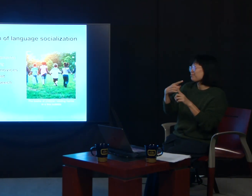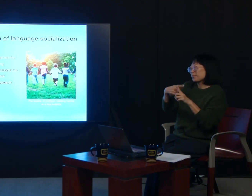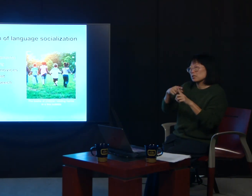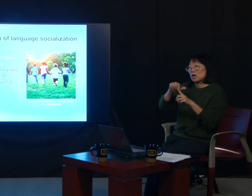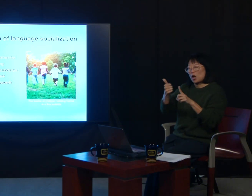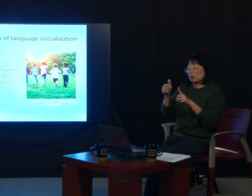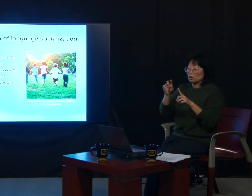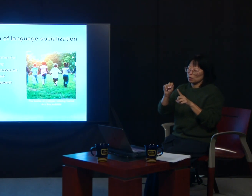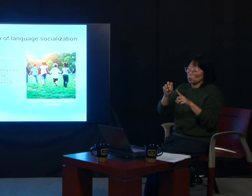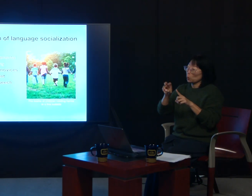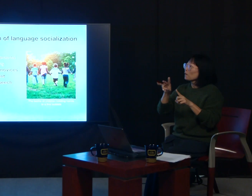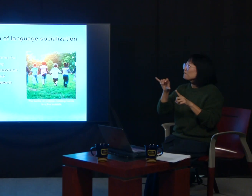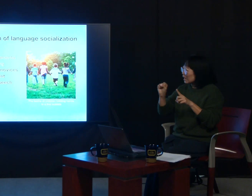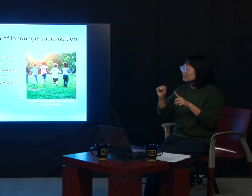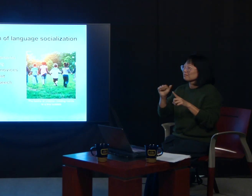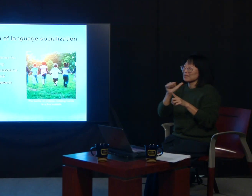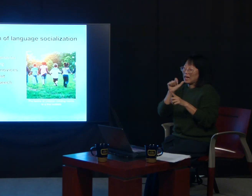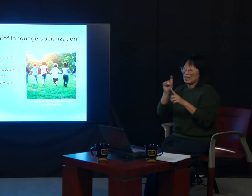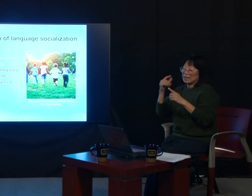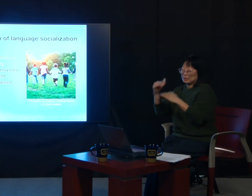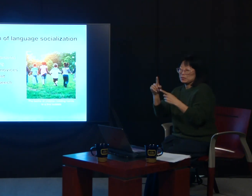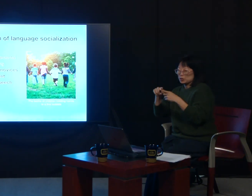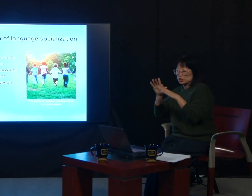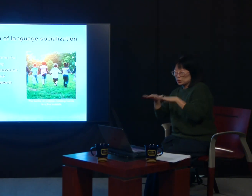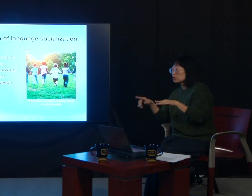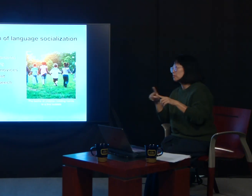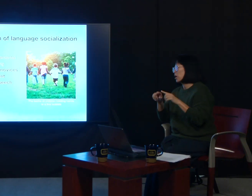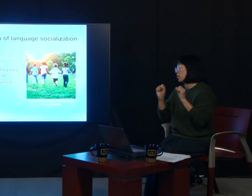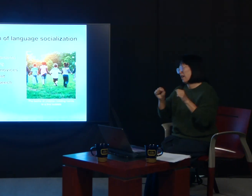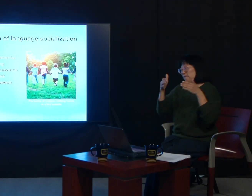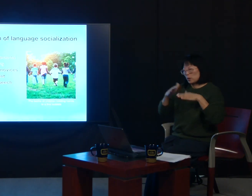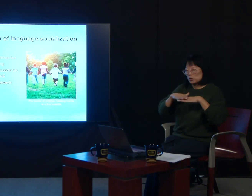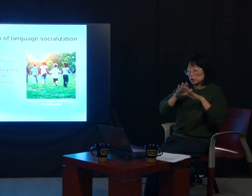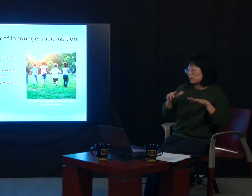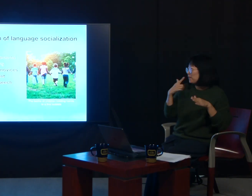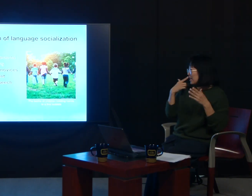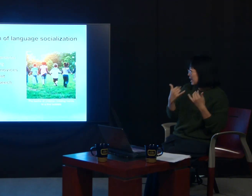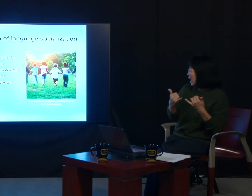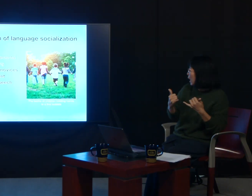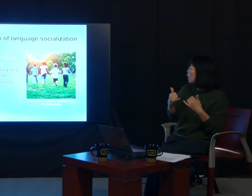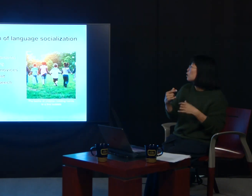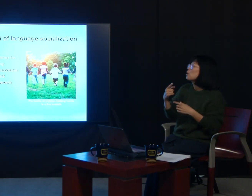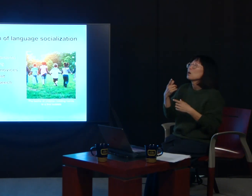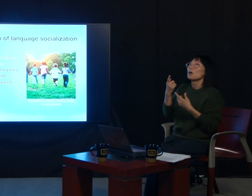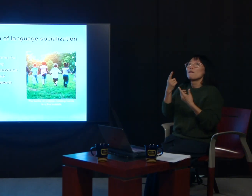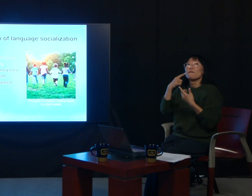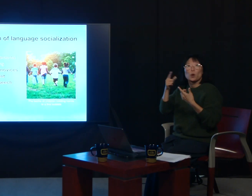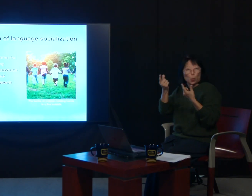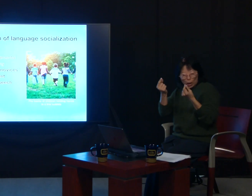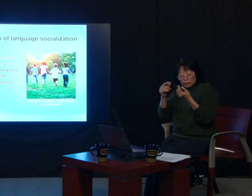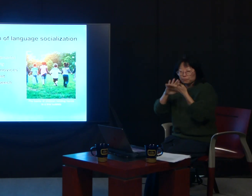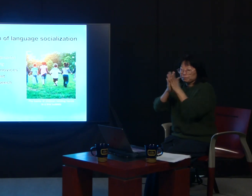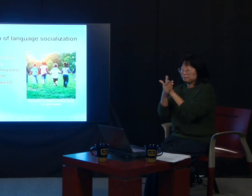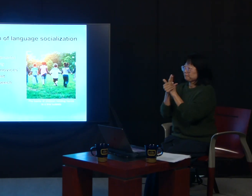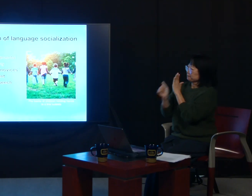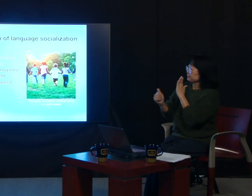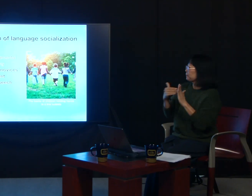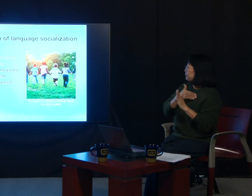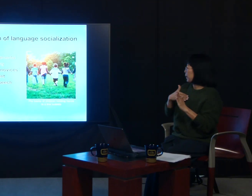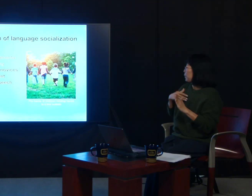for socializing children, novices, to become competent and members of speech communities. It's important that we focus on